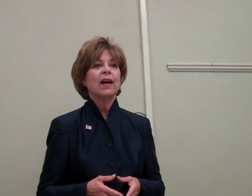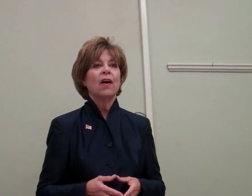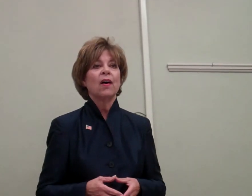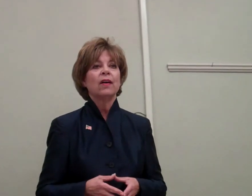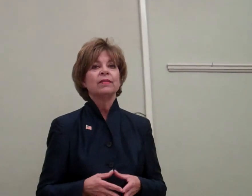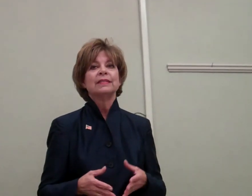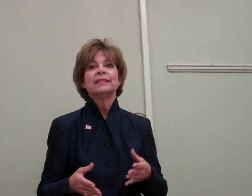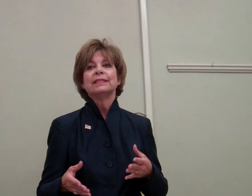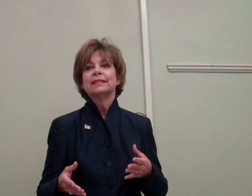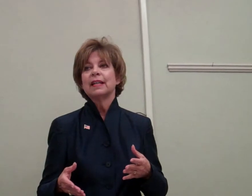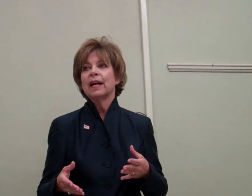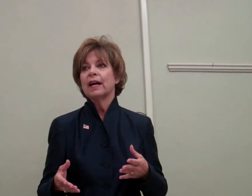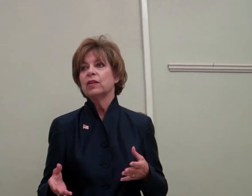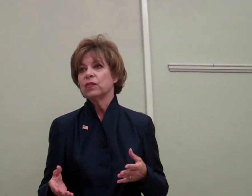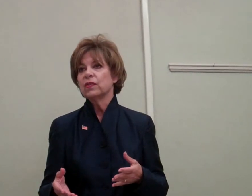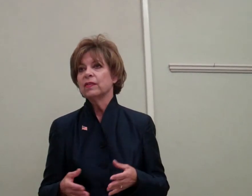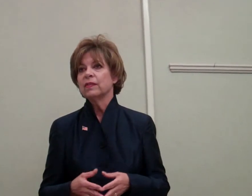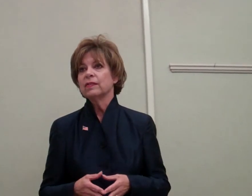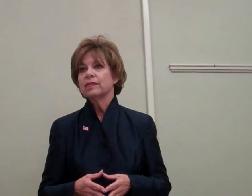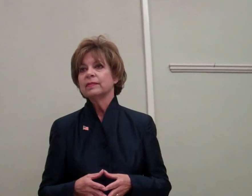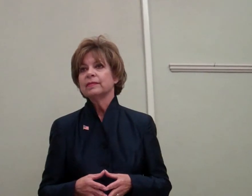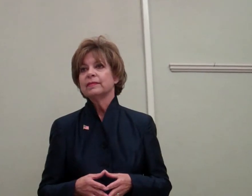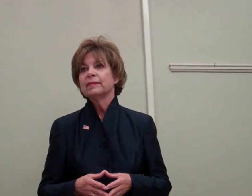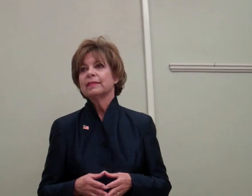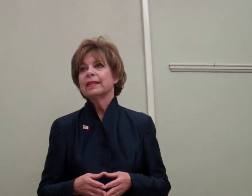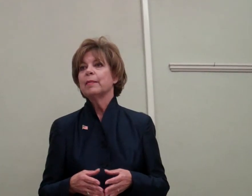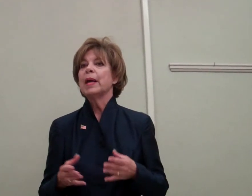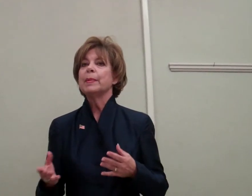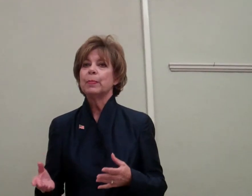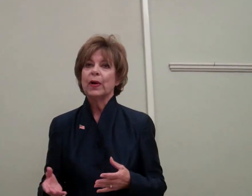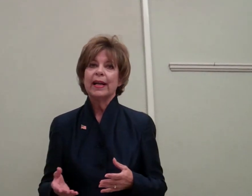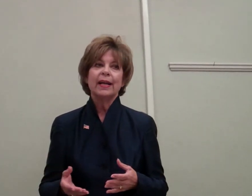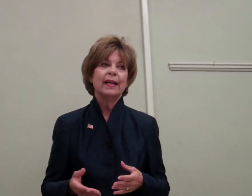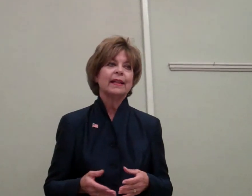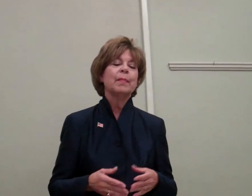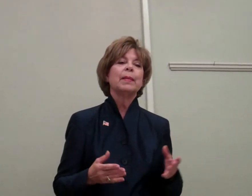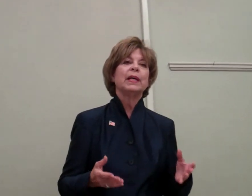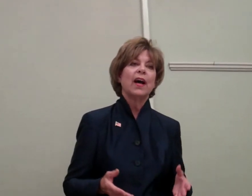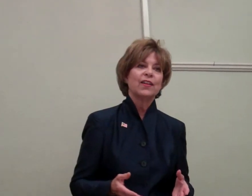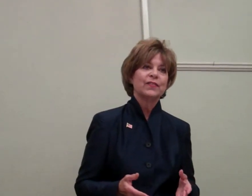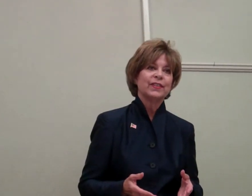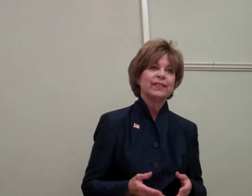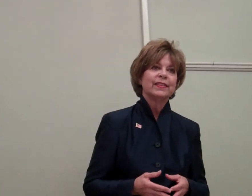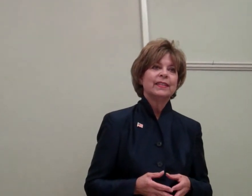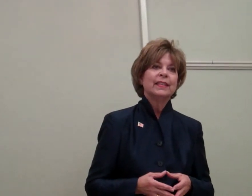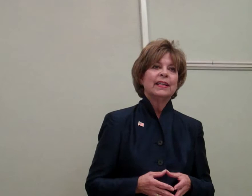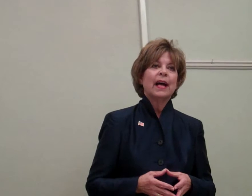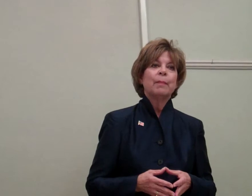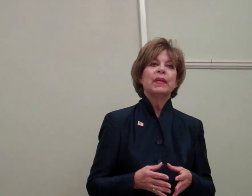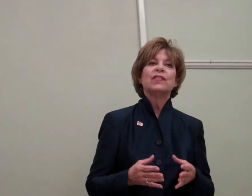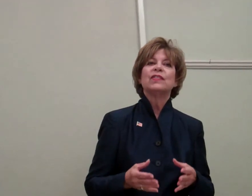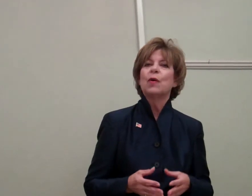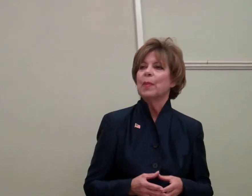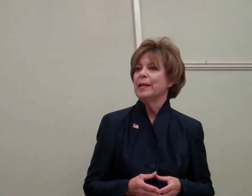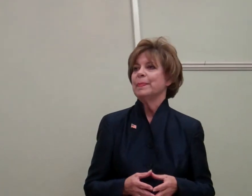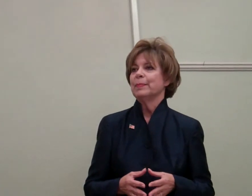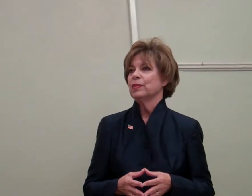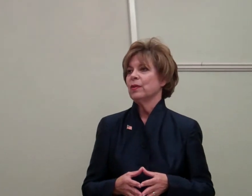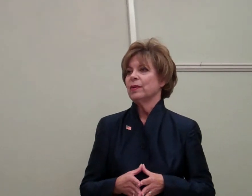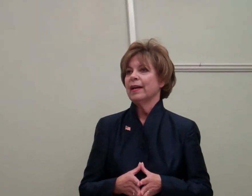are a nuisance. They may be pretty. They may be colorful. But so many people don't like